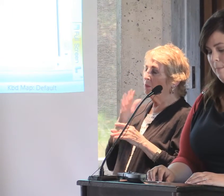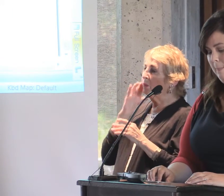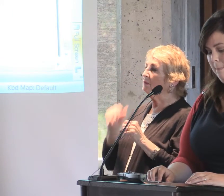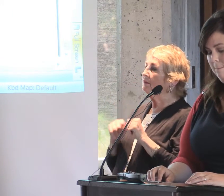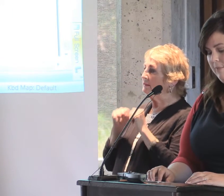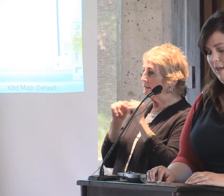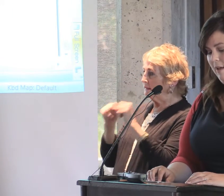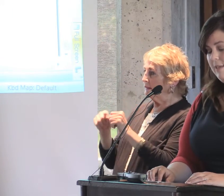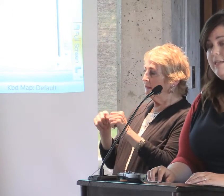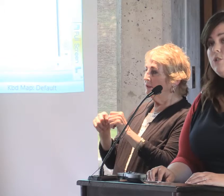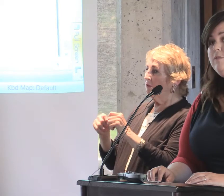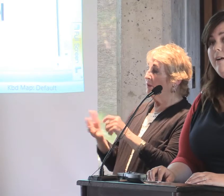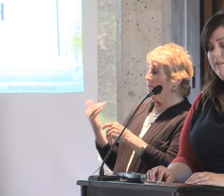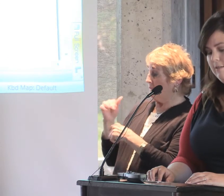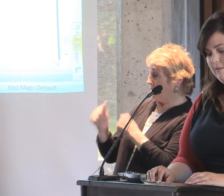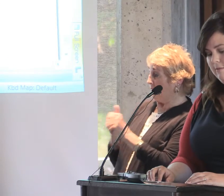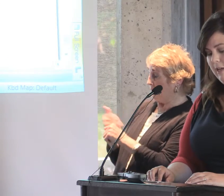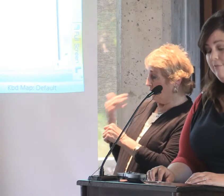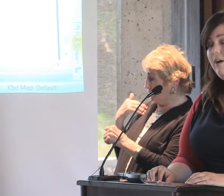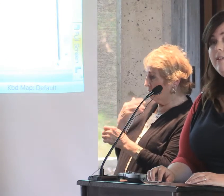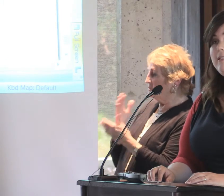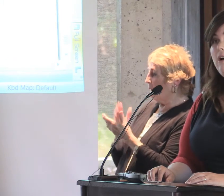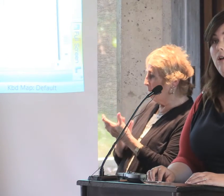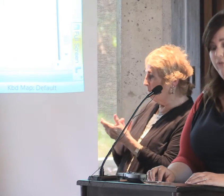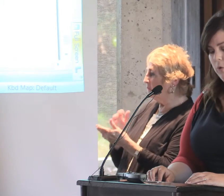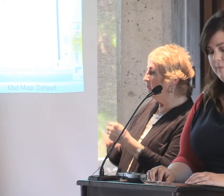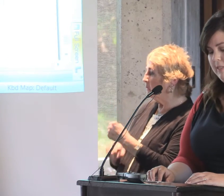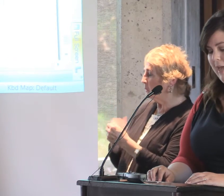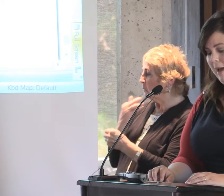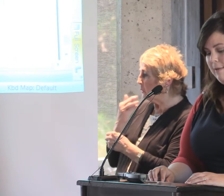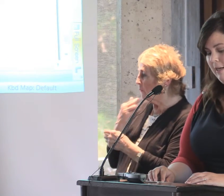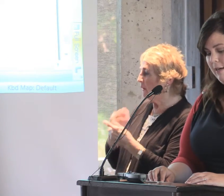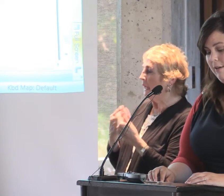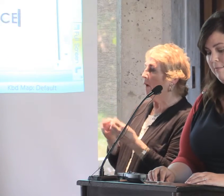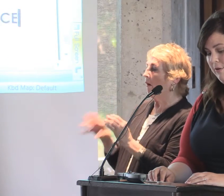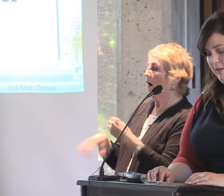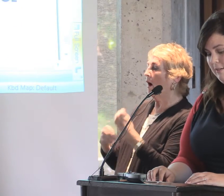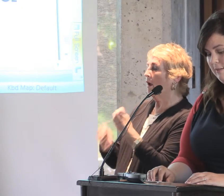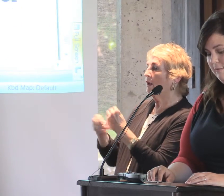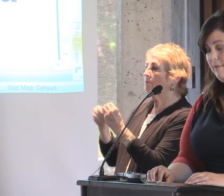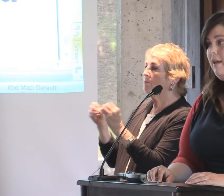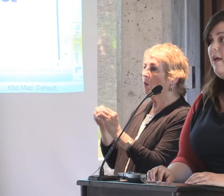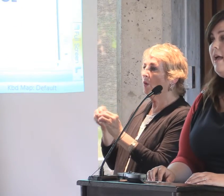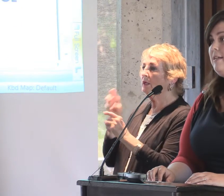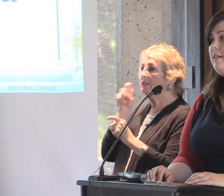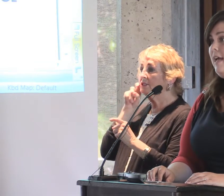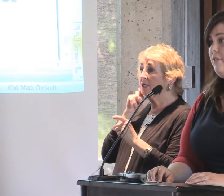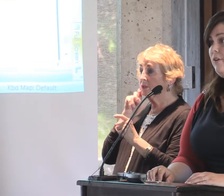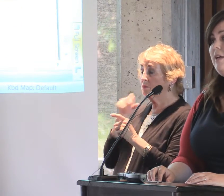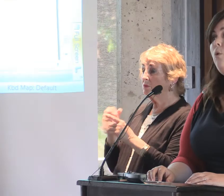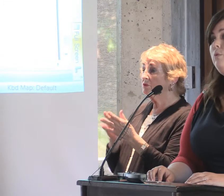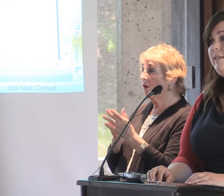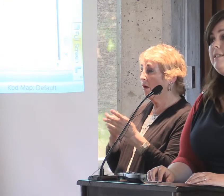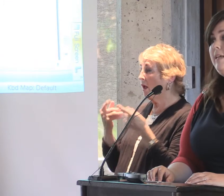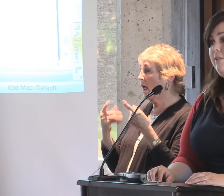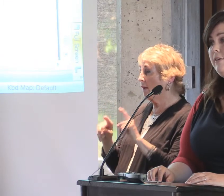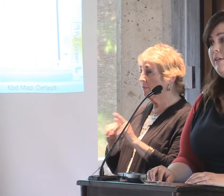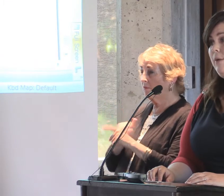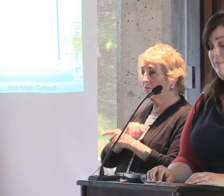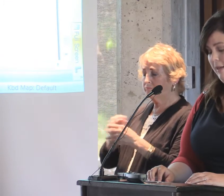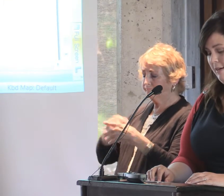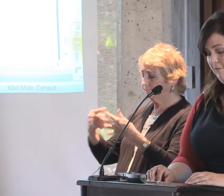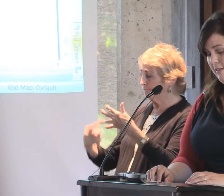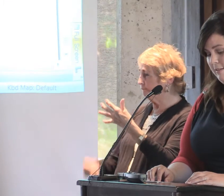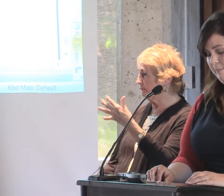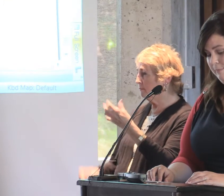previous. Sexual violence and violence in all forms is happening in our communities, and together, and only together,